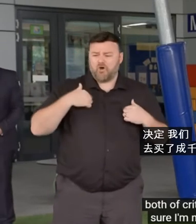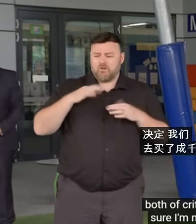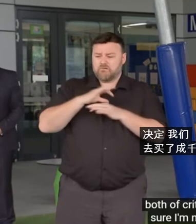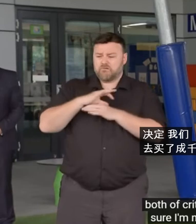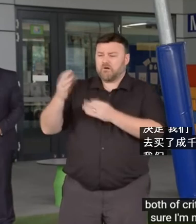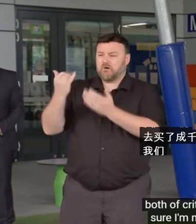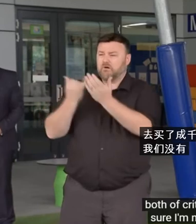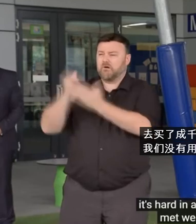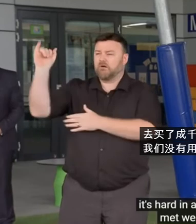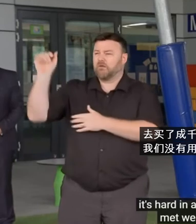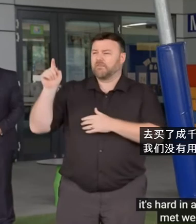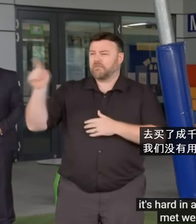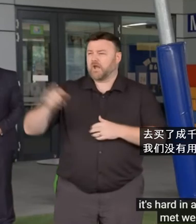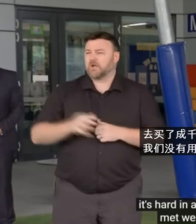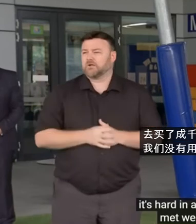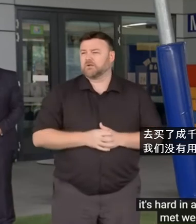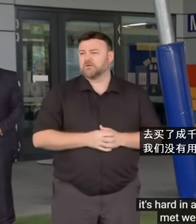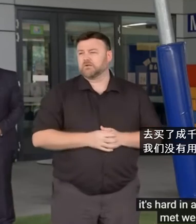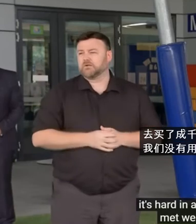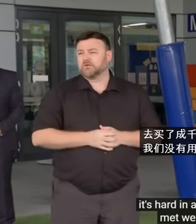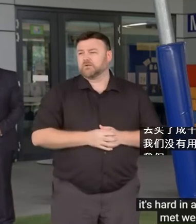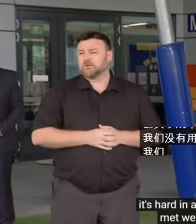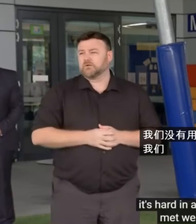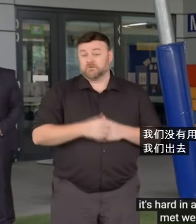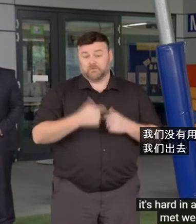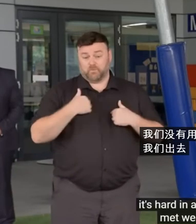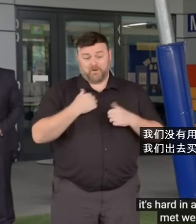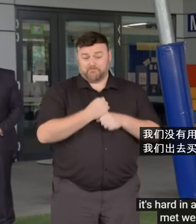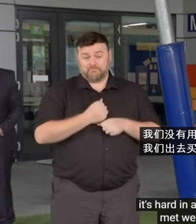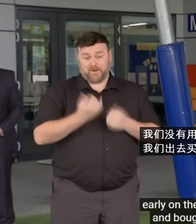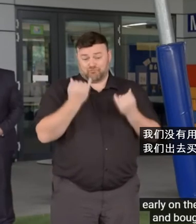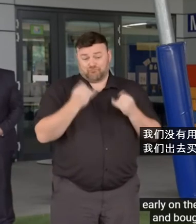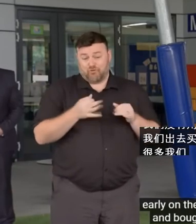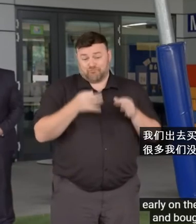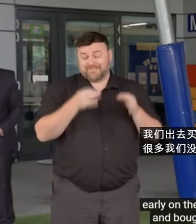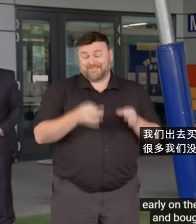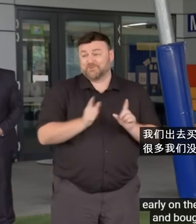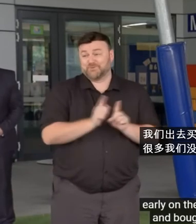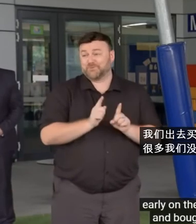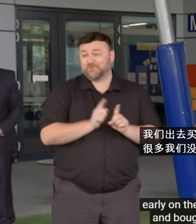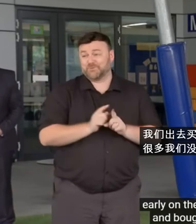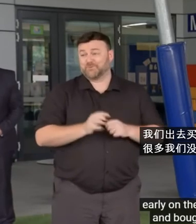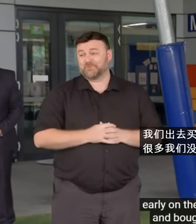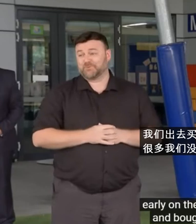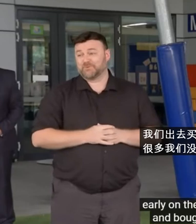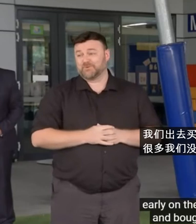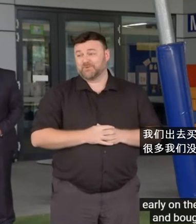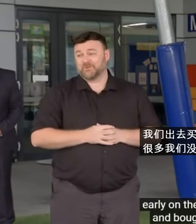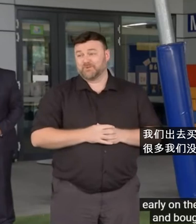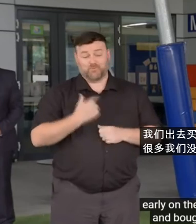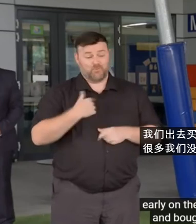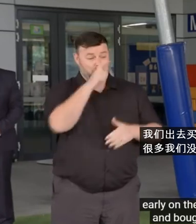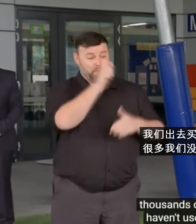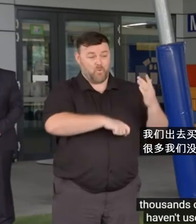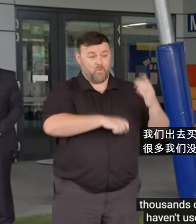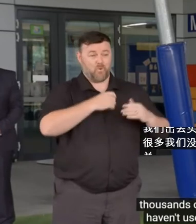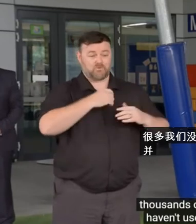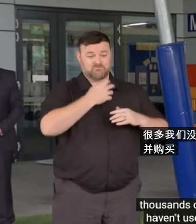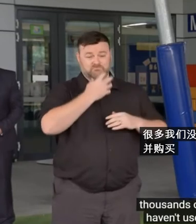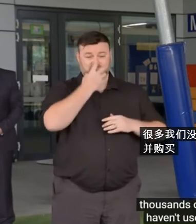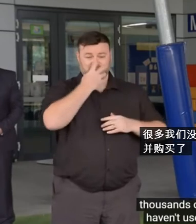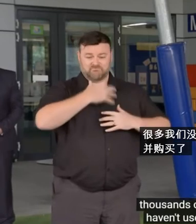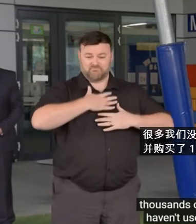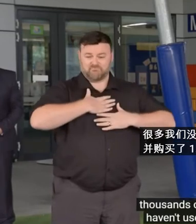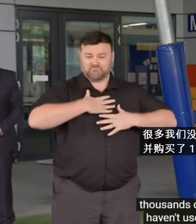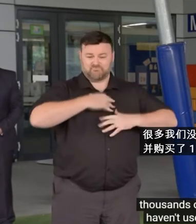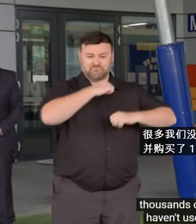went and bought thousands and thousands of ventilators that we haven't used. We went out and bought a whole lot of PPE that we didn't use. We